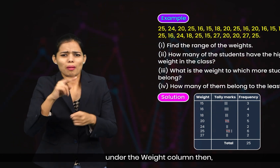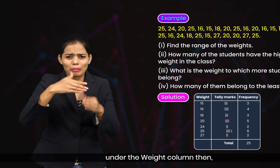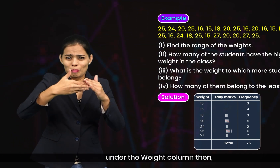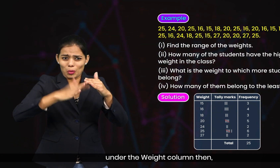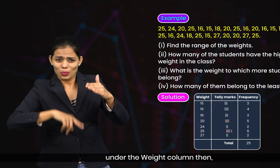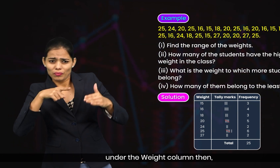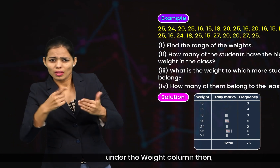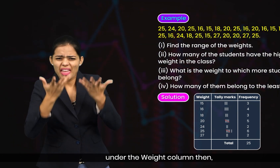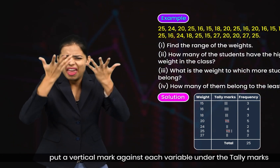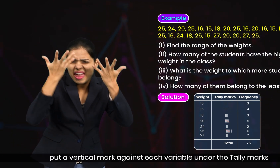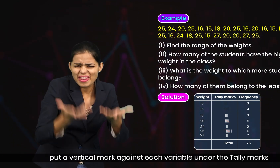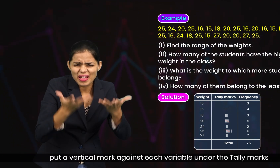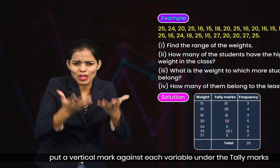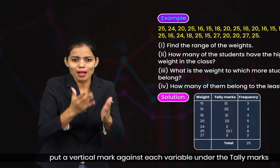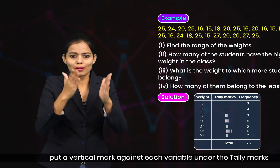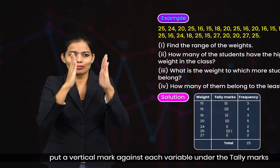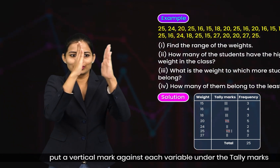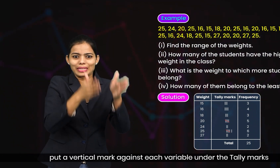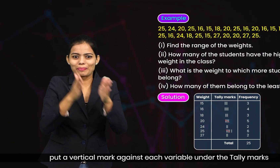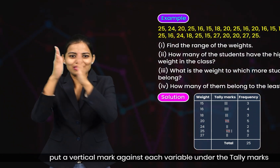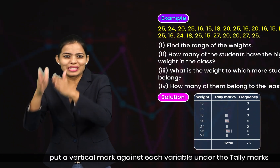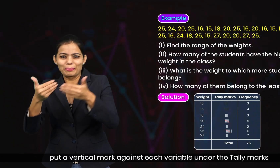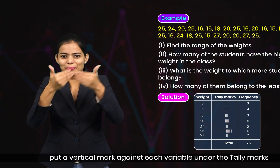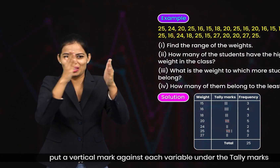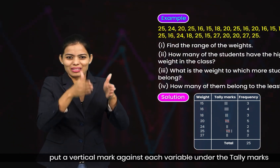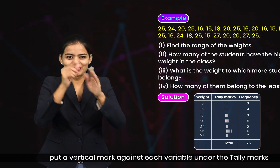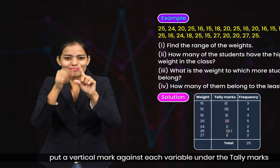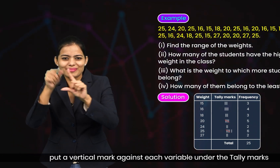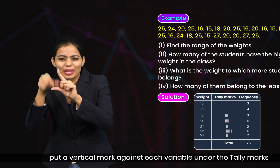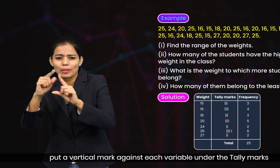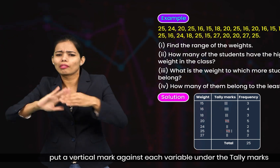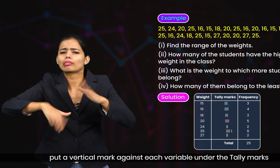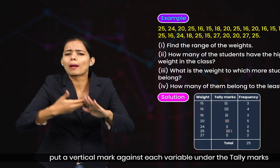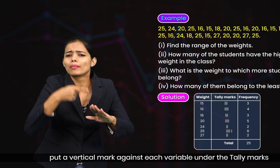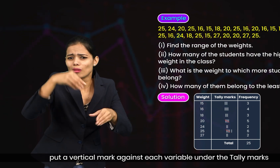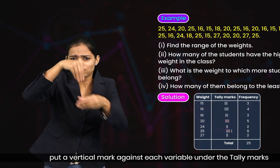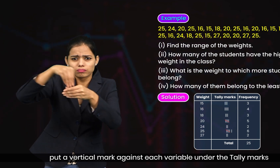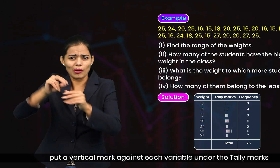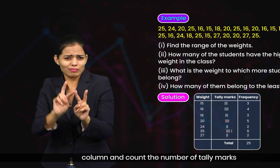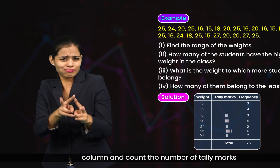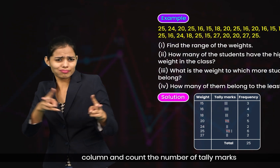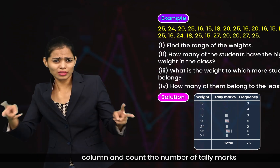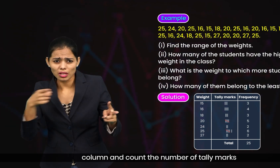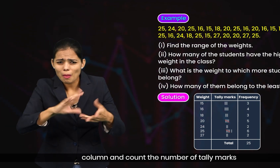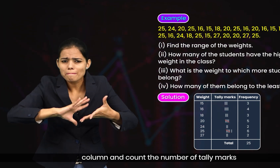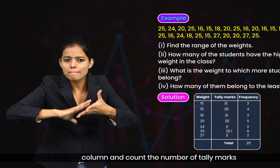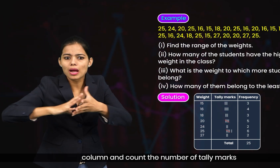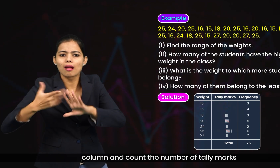weight column, then put a vertical mark against each variable under the tally marks column and count the number